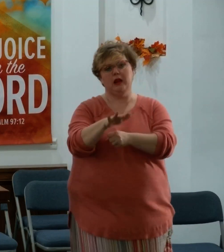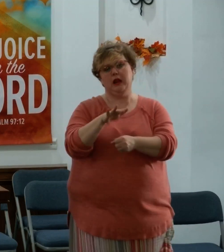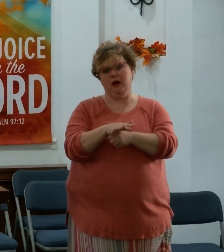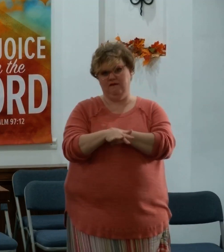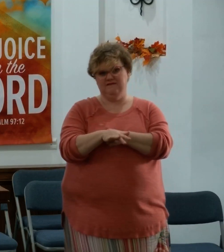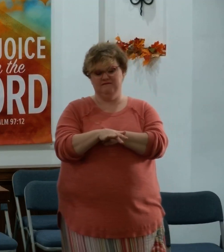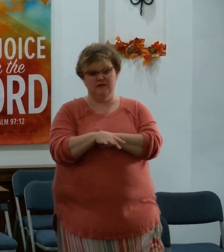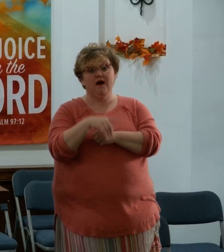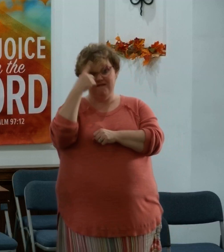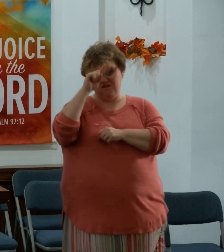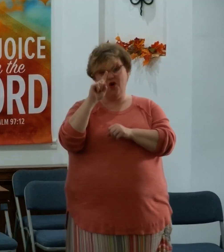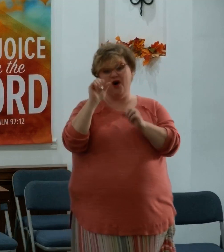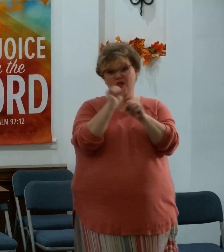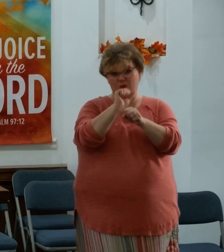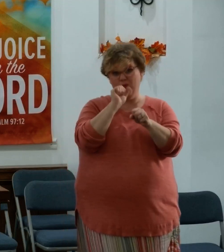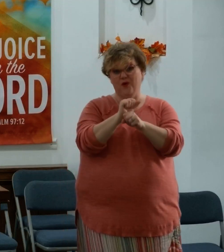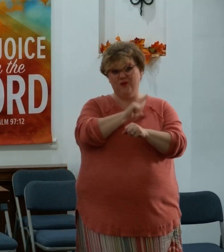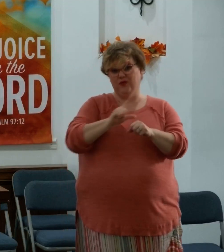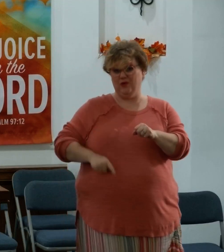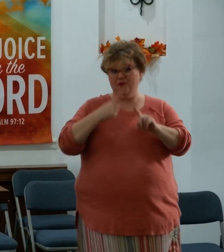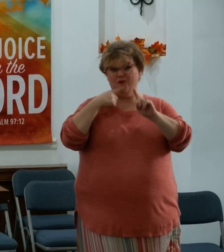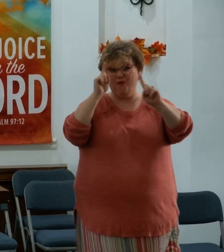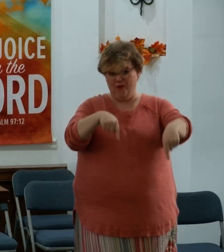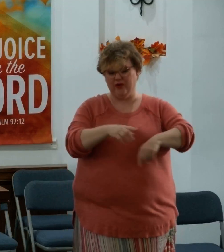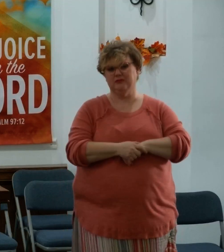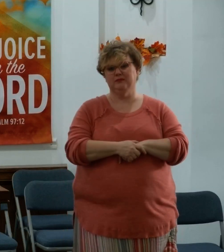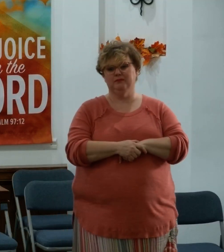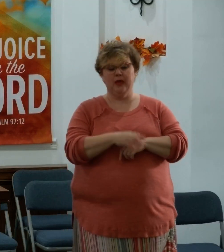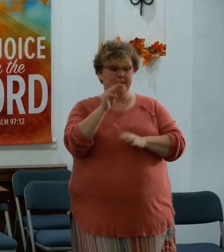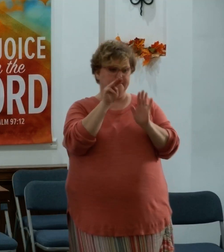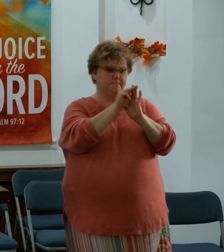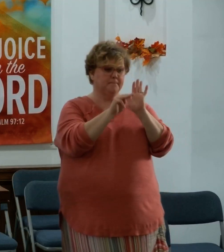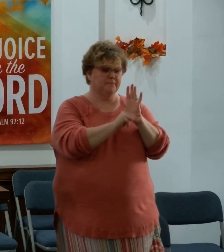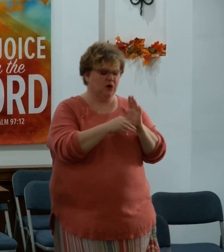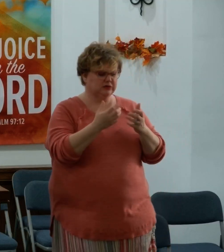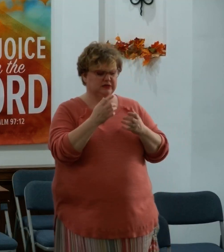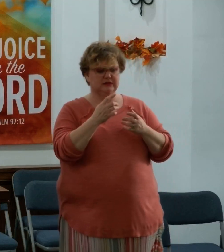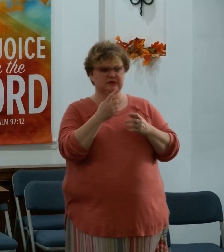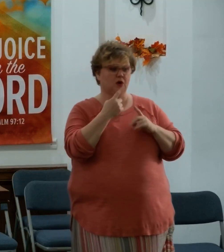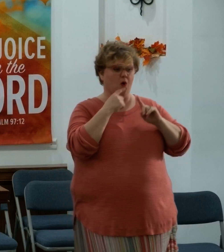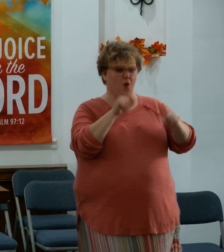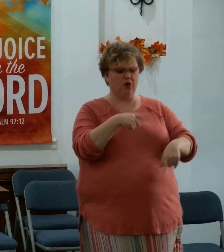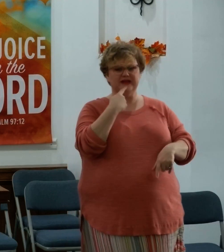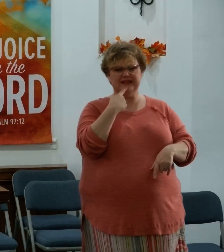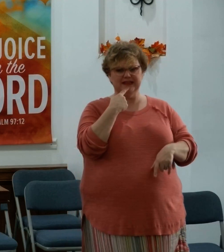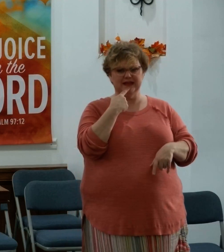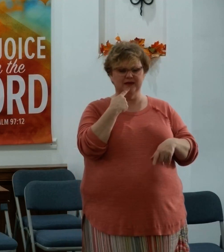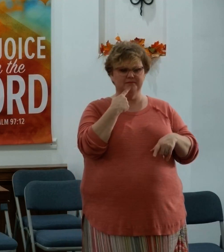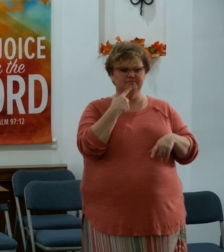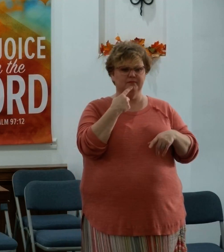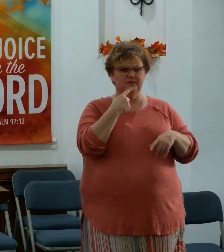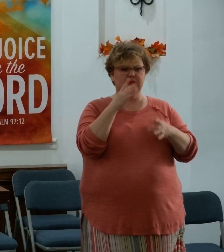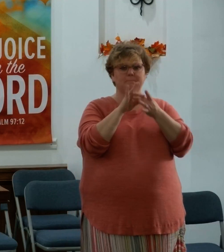work the Lord commanded to be done. Verse 6, then Moses gave an order, and they sent this word throughout the